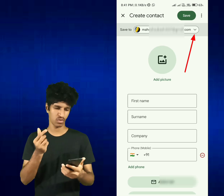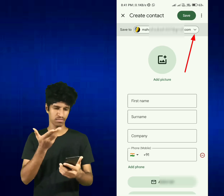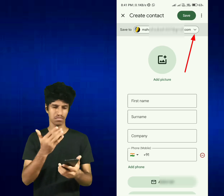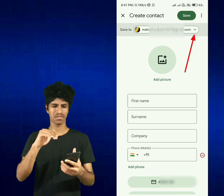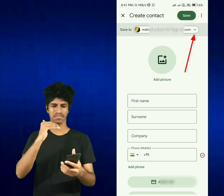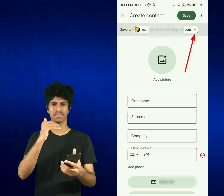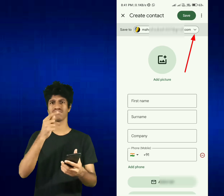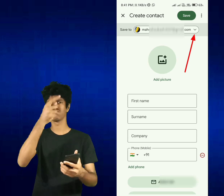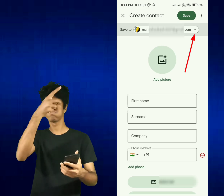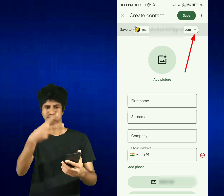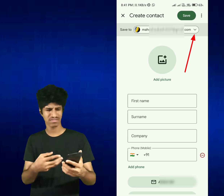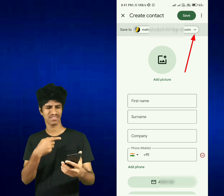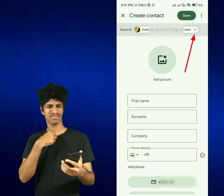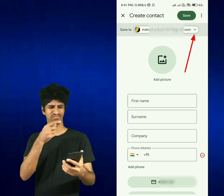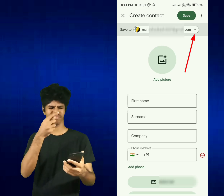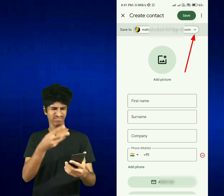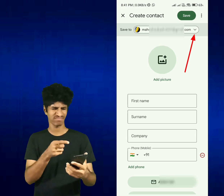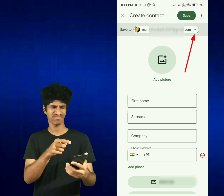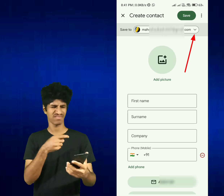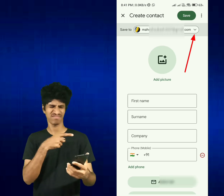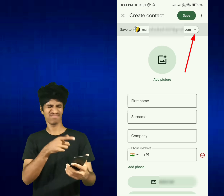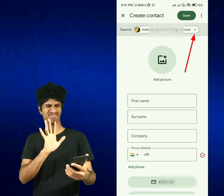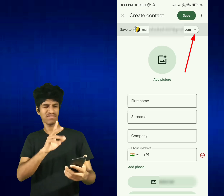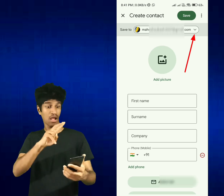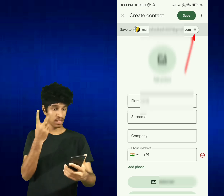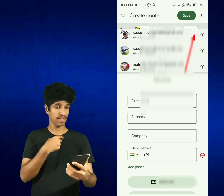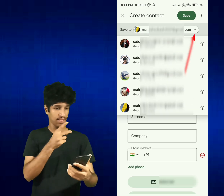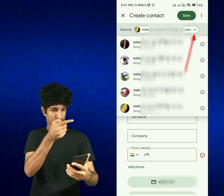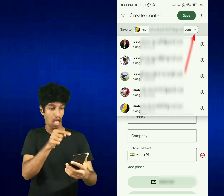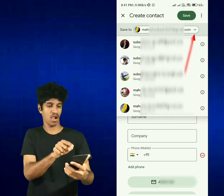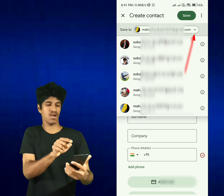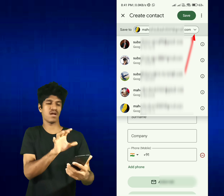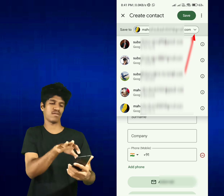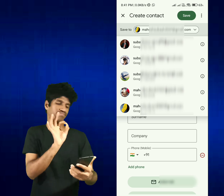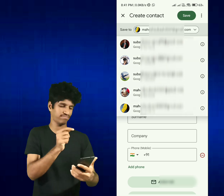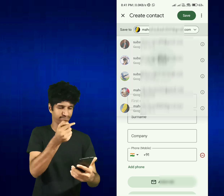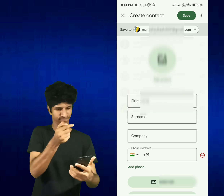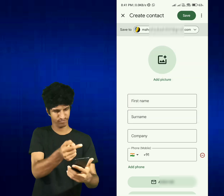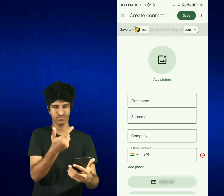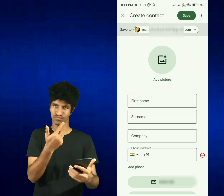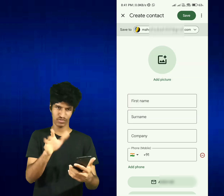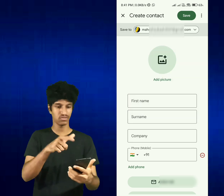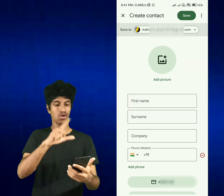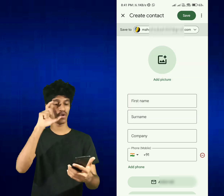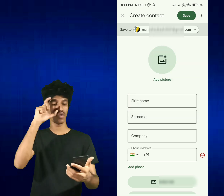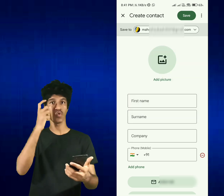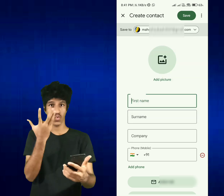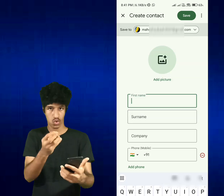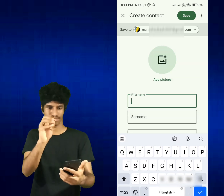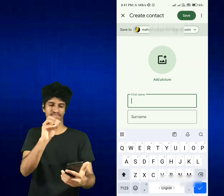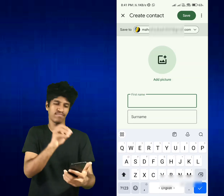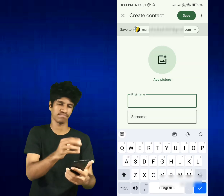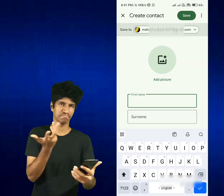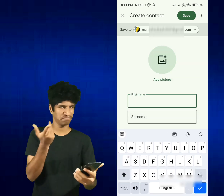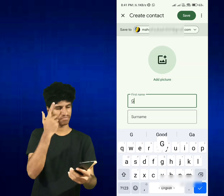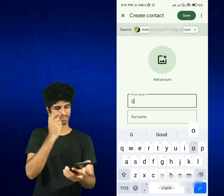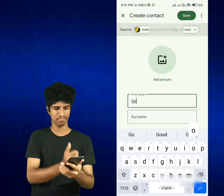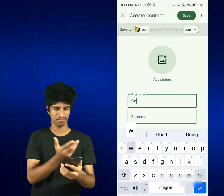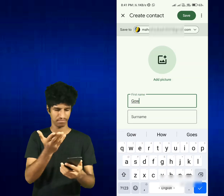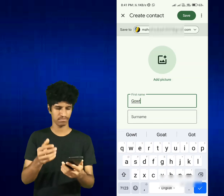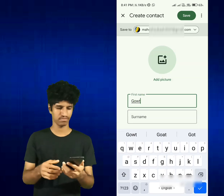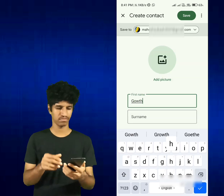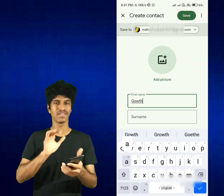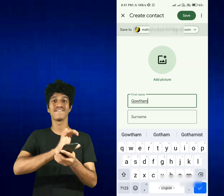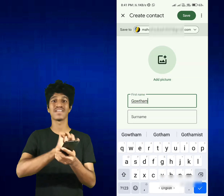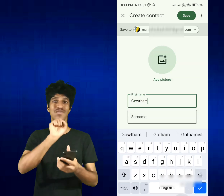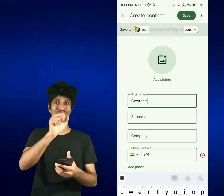I don't give a fuck, I'ma keep chasing. They tell me that I'm never gonna make it. They want me to do something that can make sense.